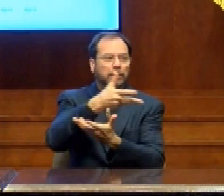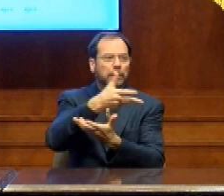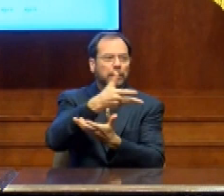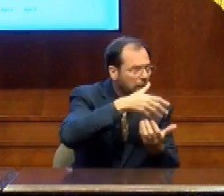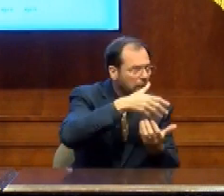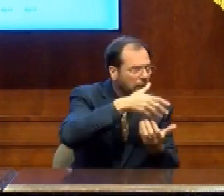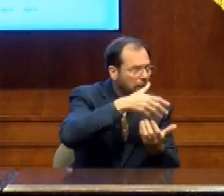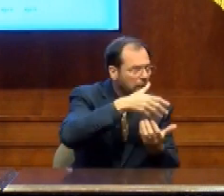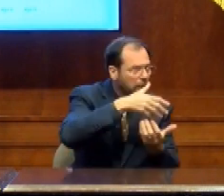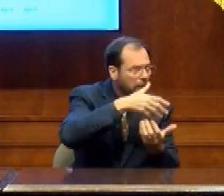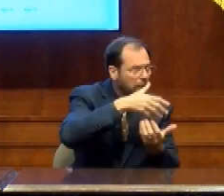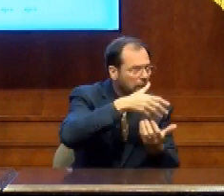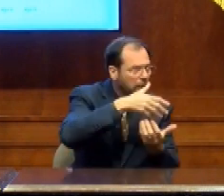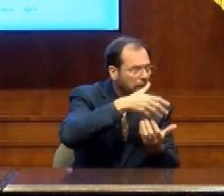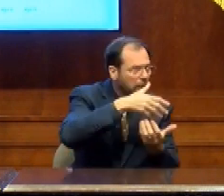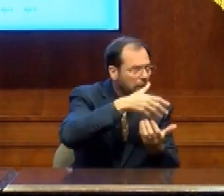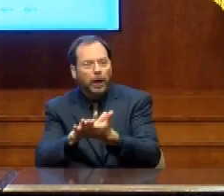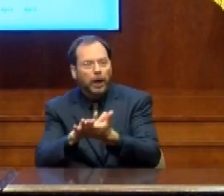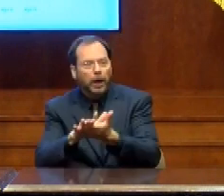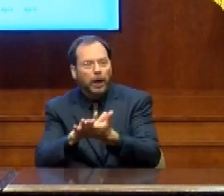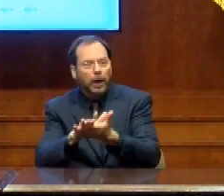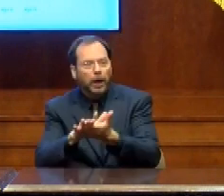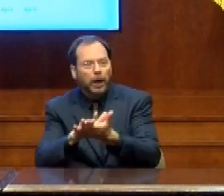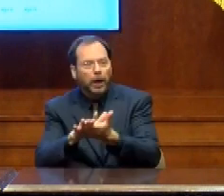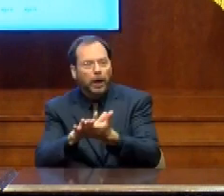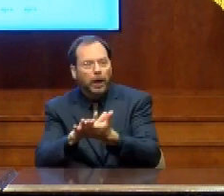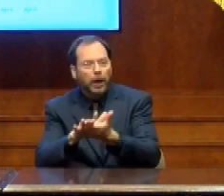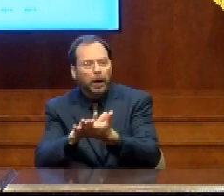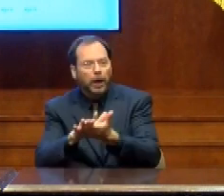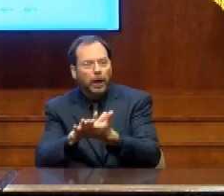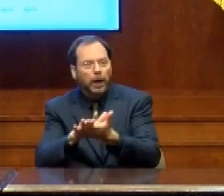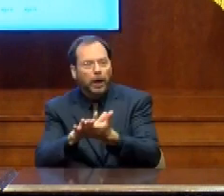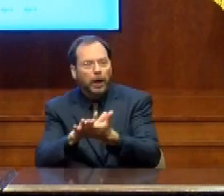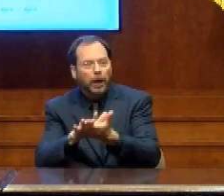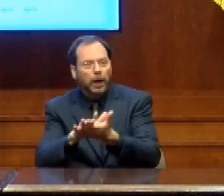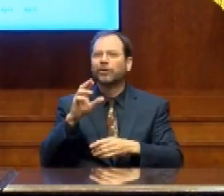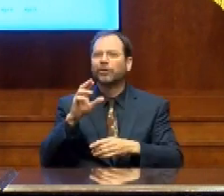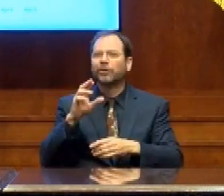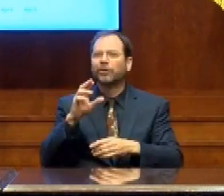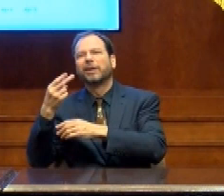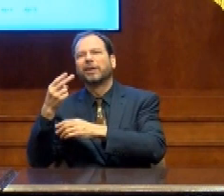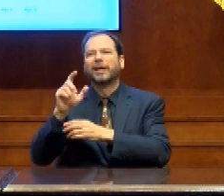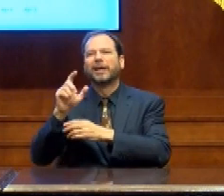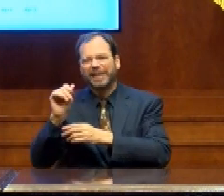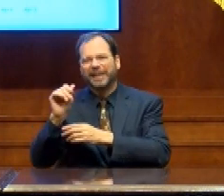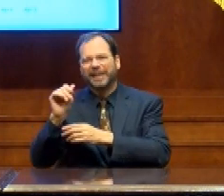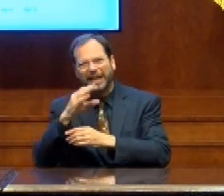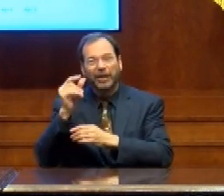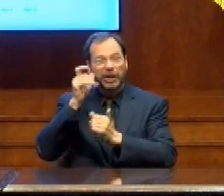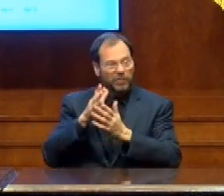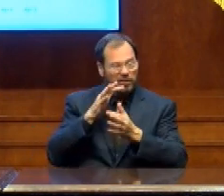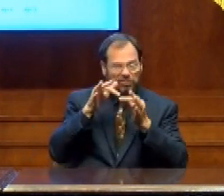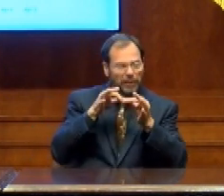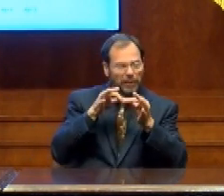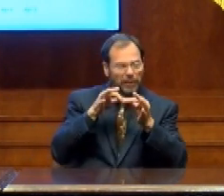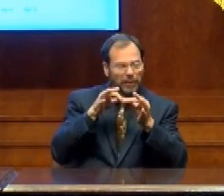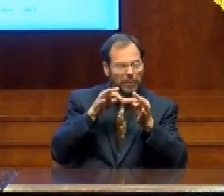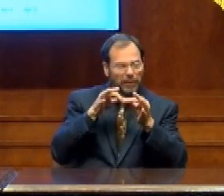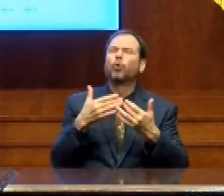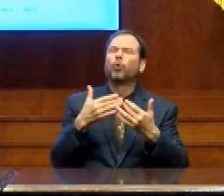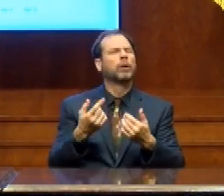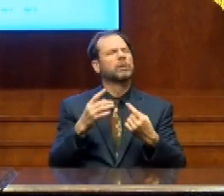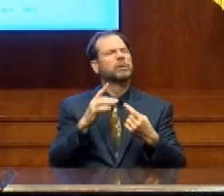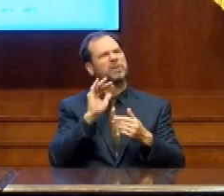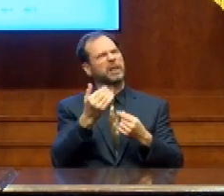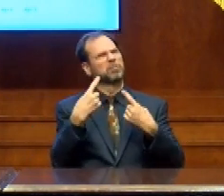good hygiene, all things that the governor and Dr. Hellerstedt like to talk about, they really do have a profound impact. And if there's something